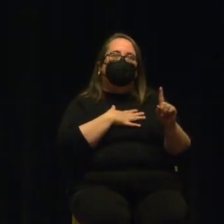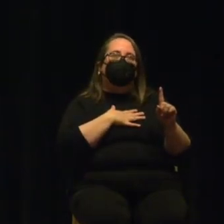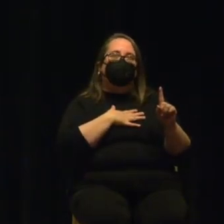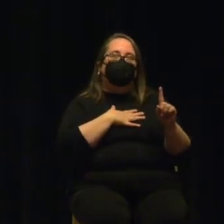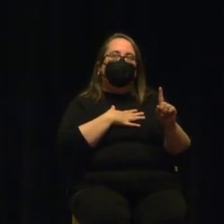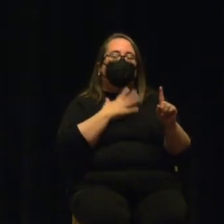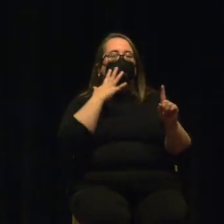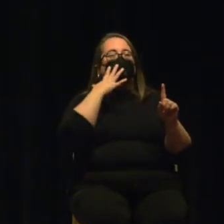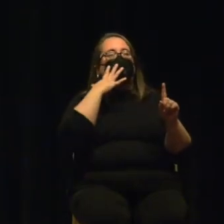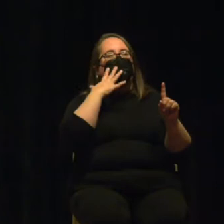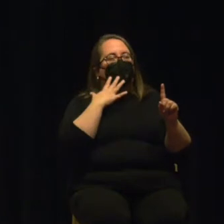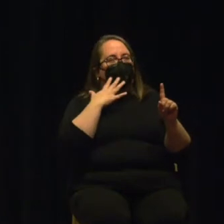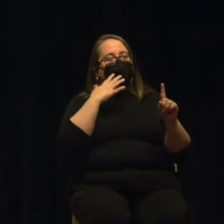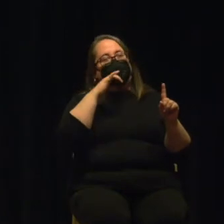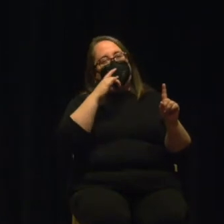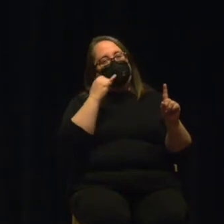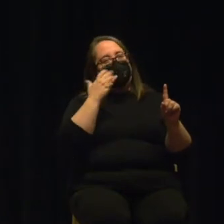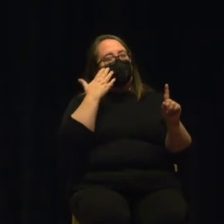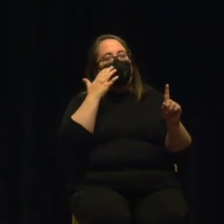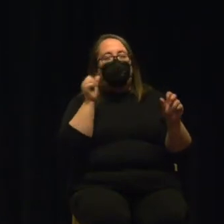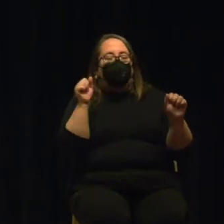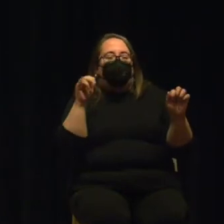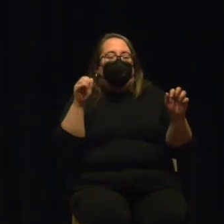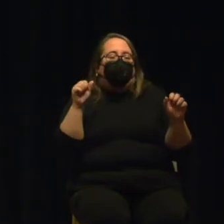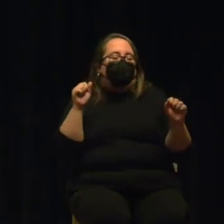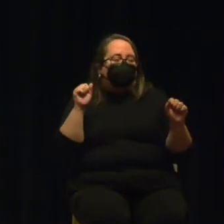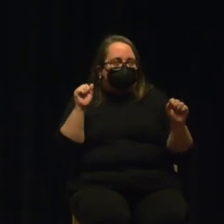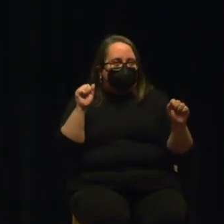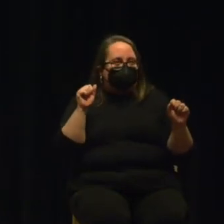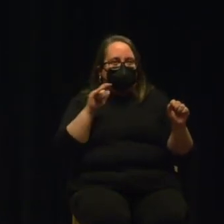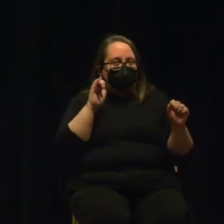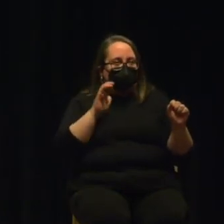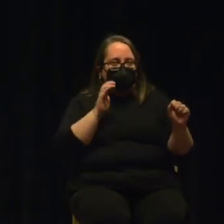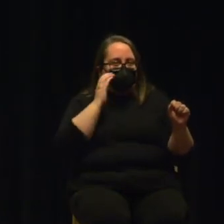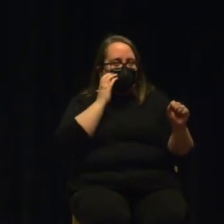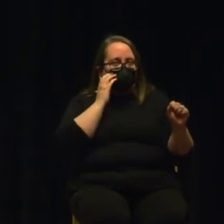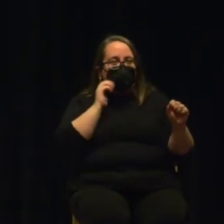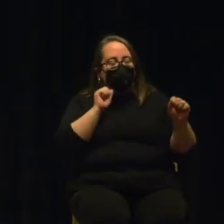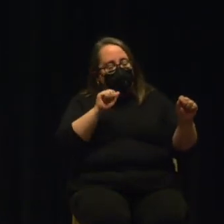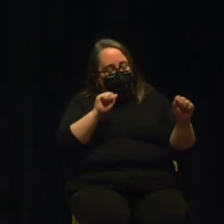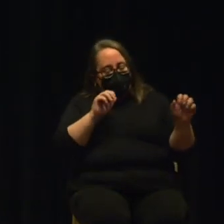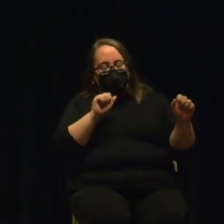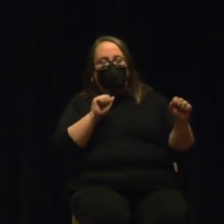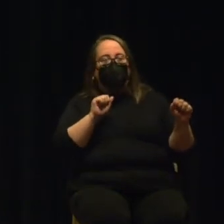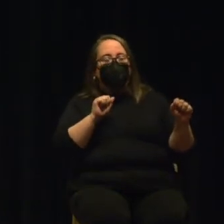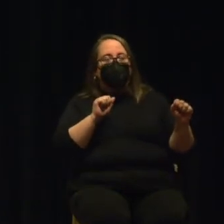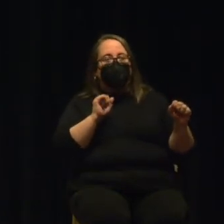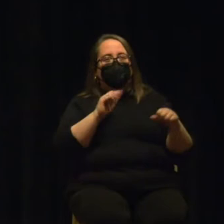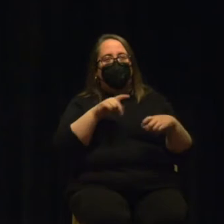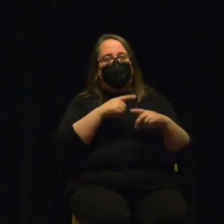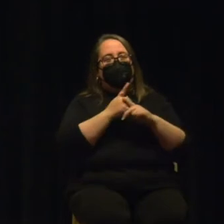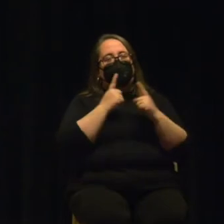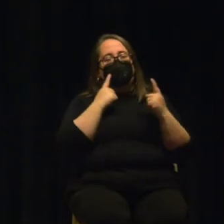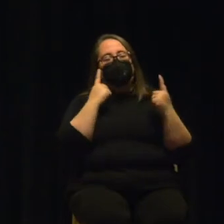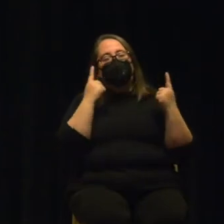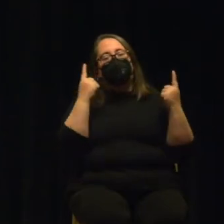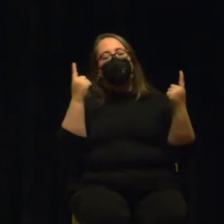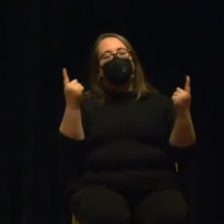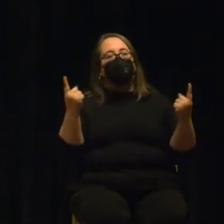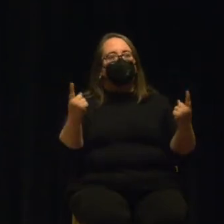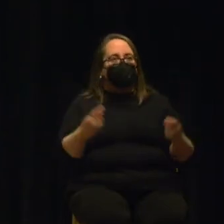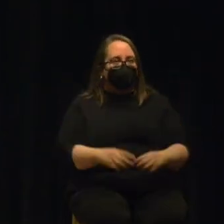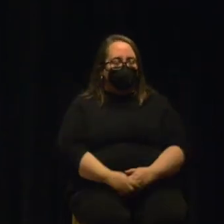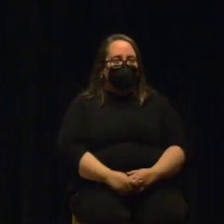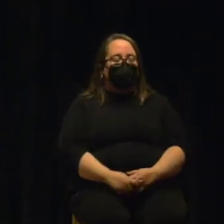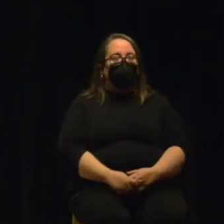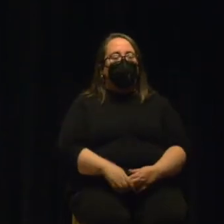I'm sad that kids today don't know magic. Right. That they'll never know the magic of that kind of celebrity, right? They